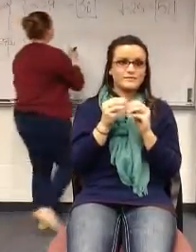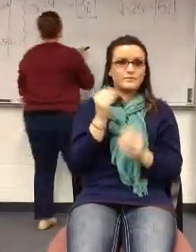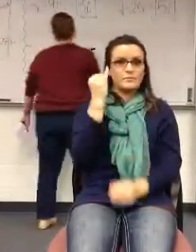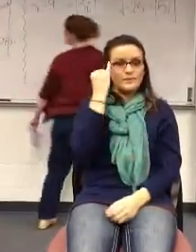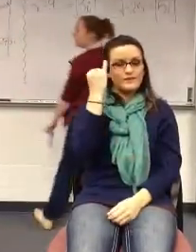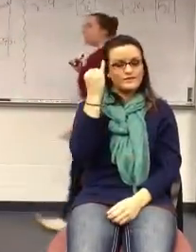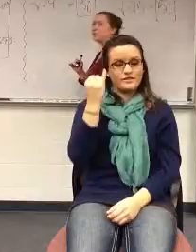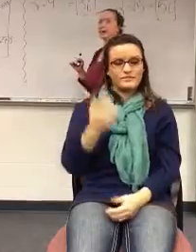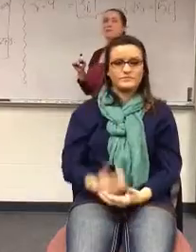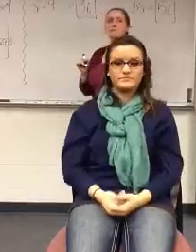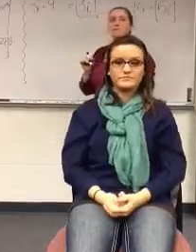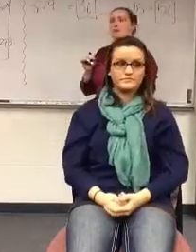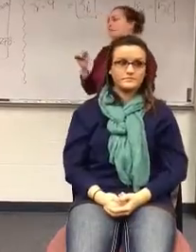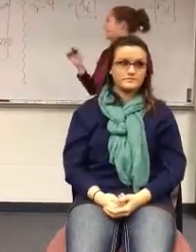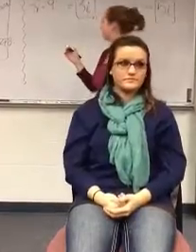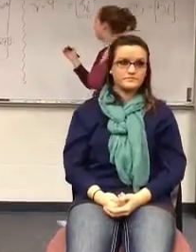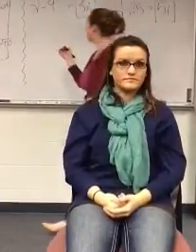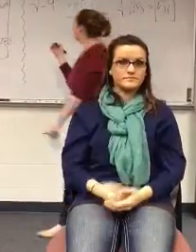Okay, let's try just a couple more.